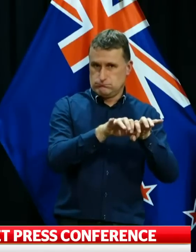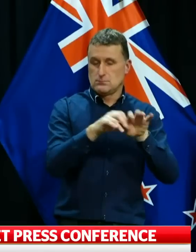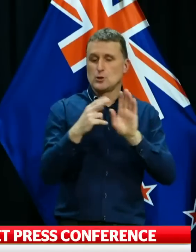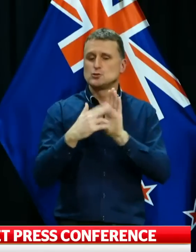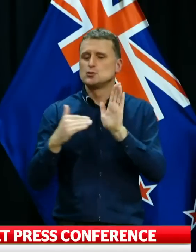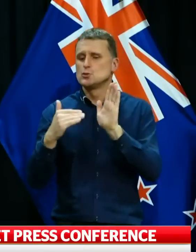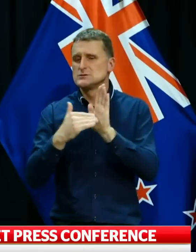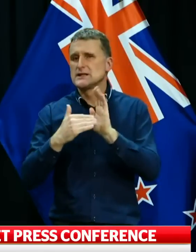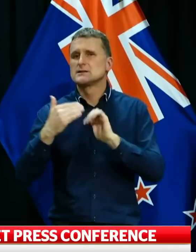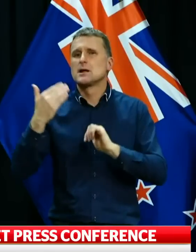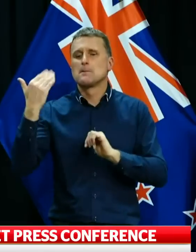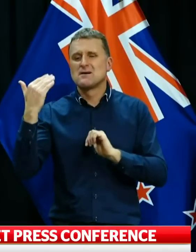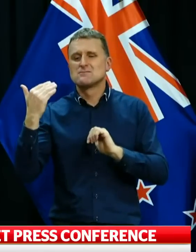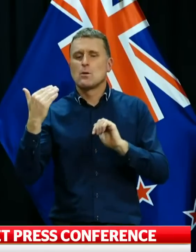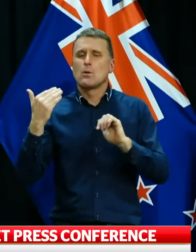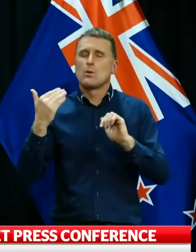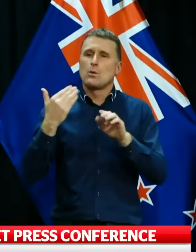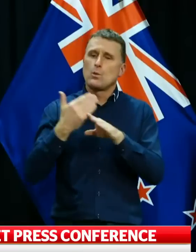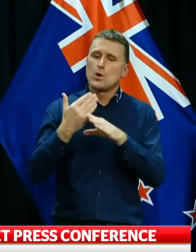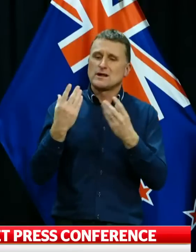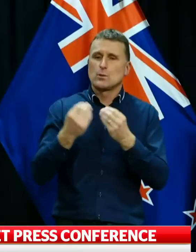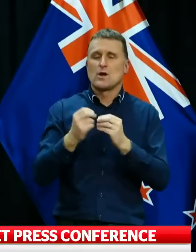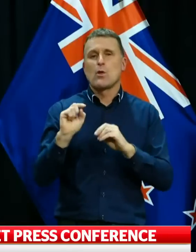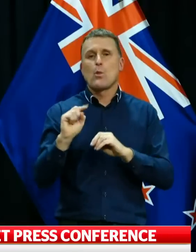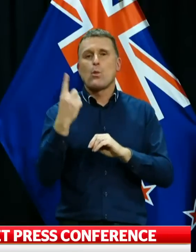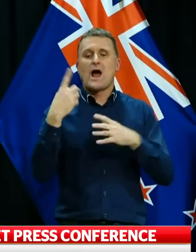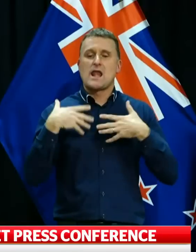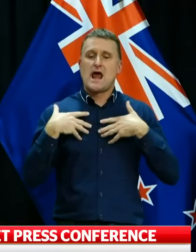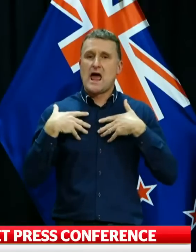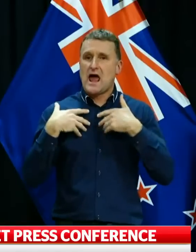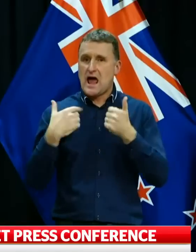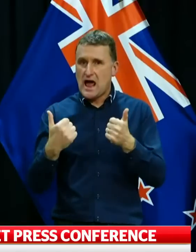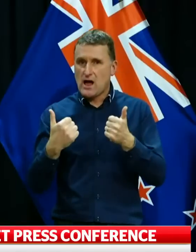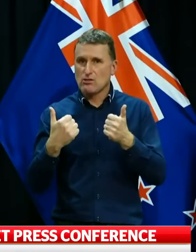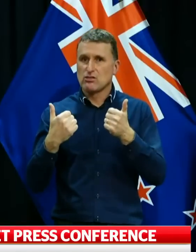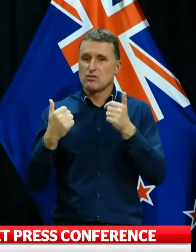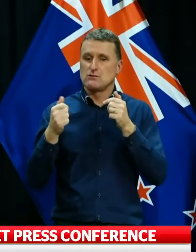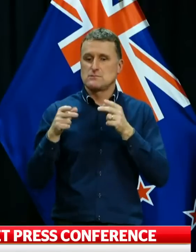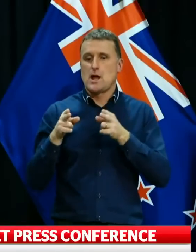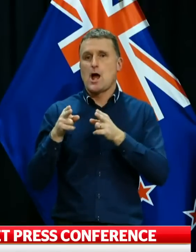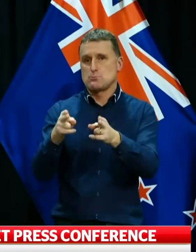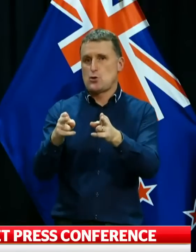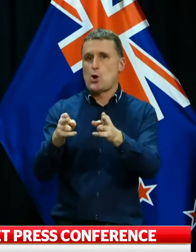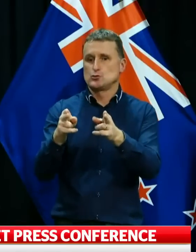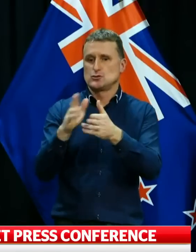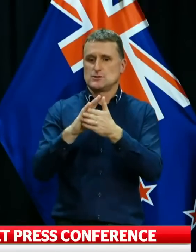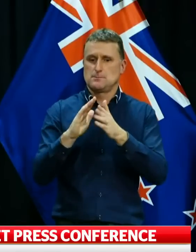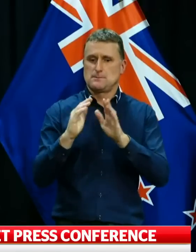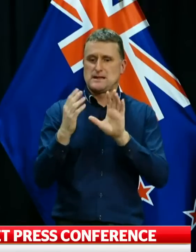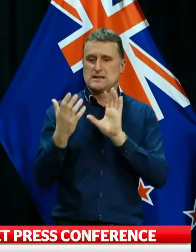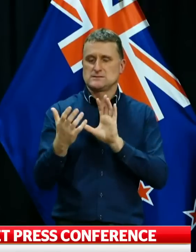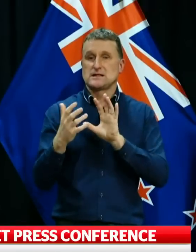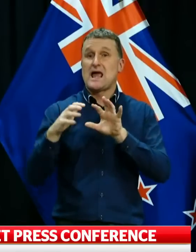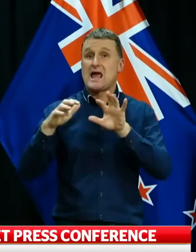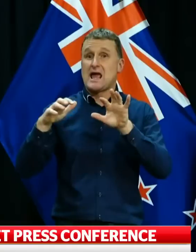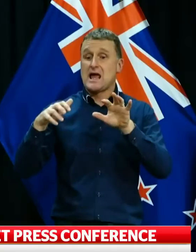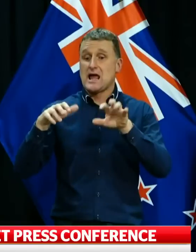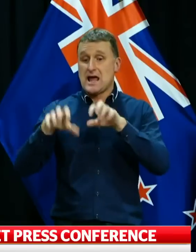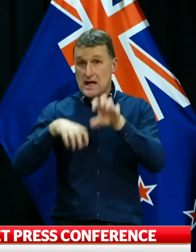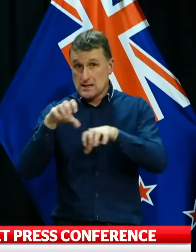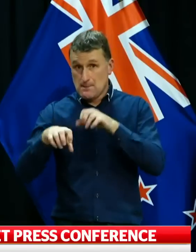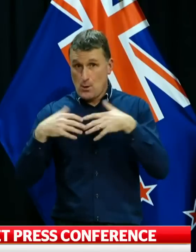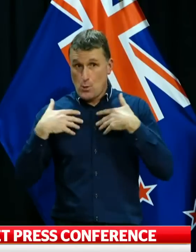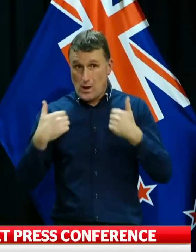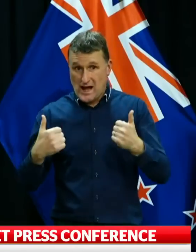of a One Health approach to preventing infectious diseases, which is the idea that animal health and environmental health is